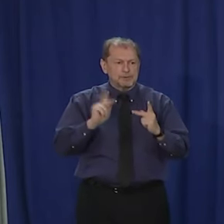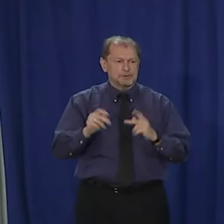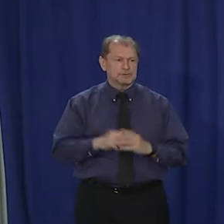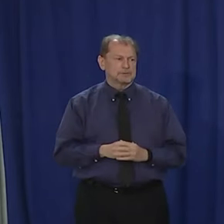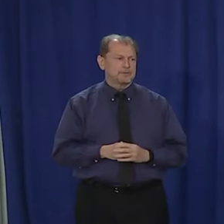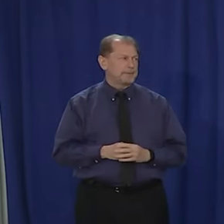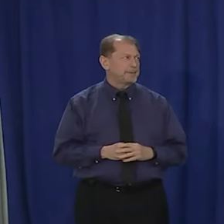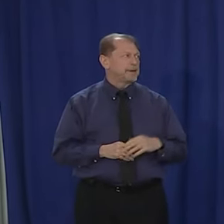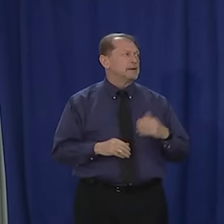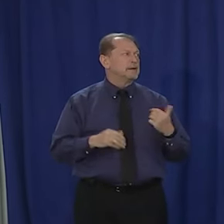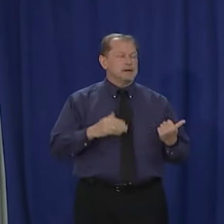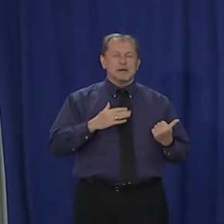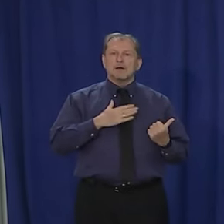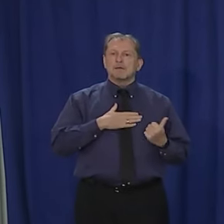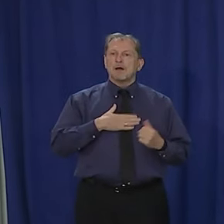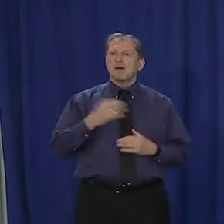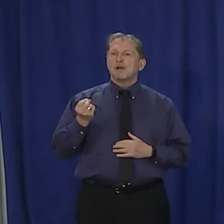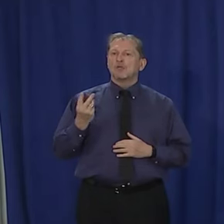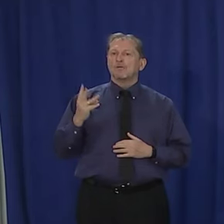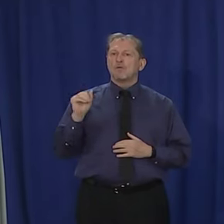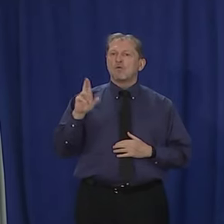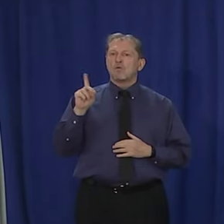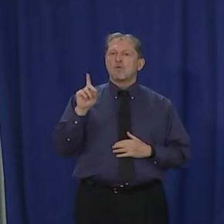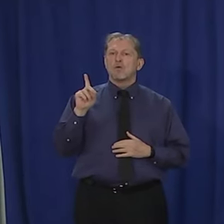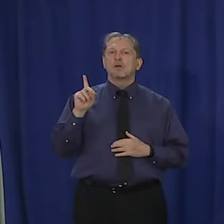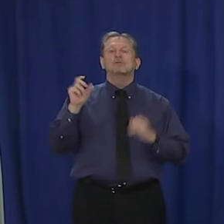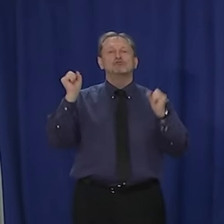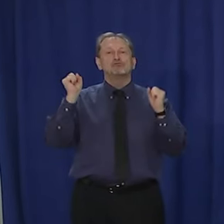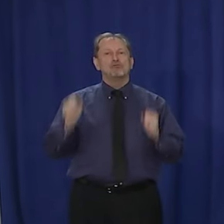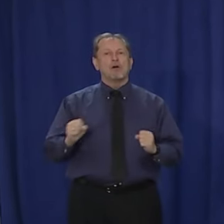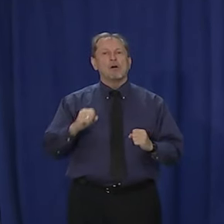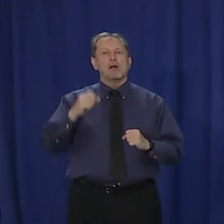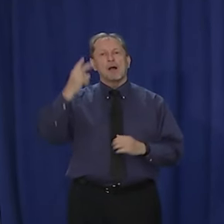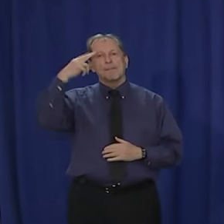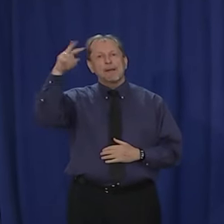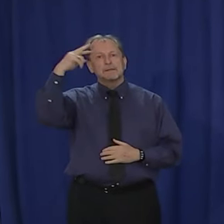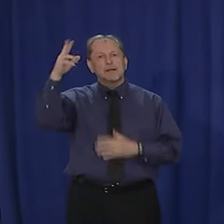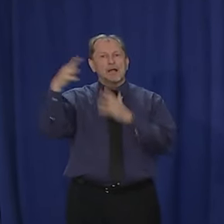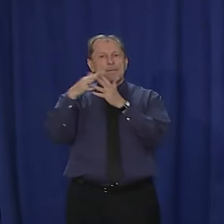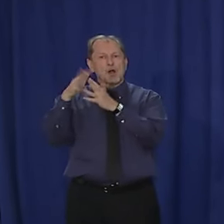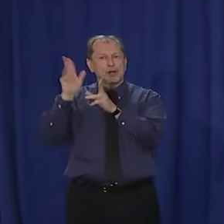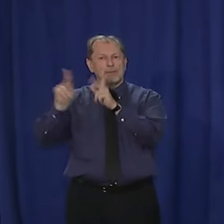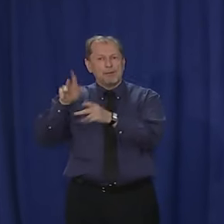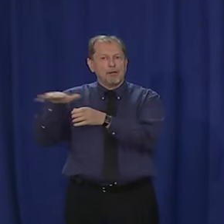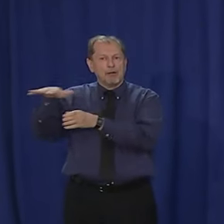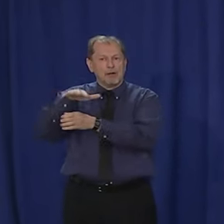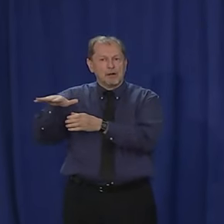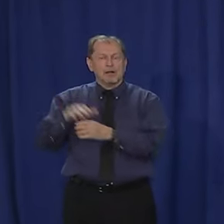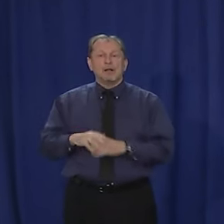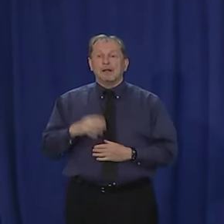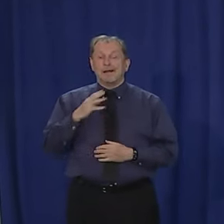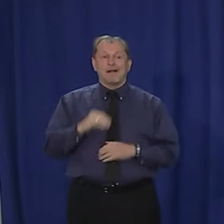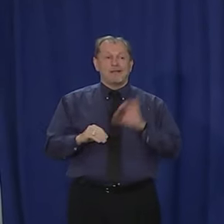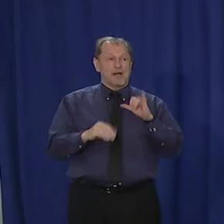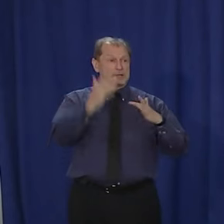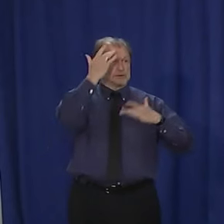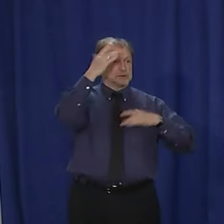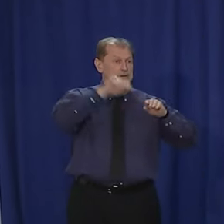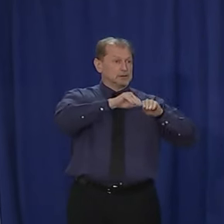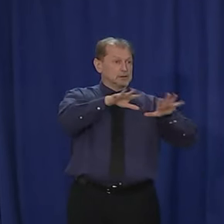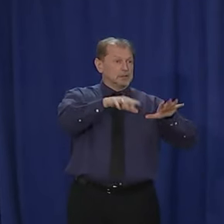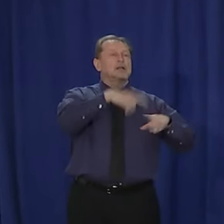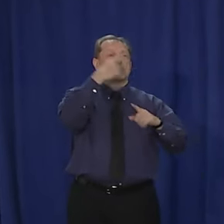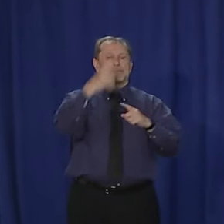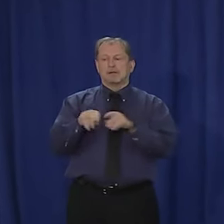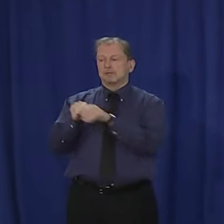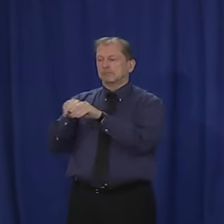the 12th Ward, is the heart and soul of the Mexican-American community. And just like every corner of the city, this pandemic has shocked my community to